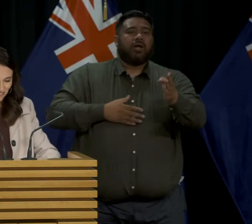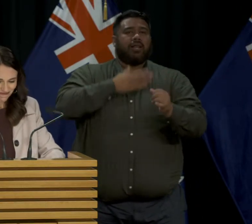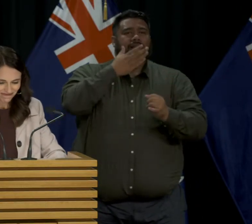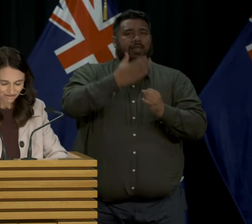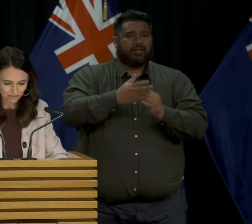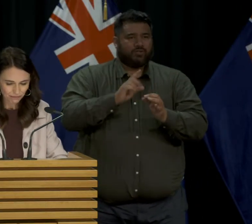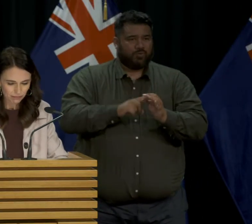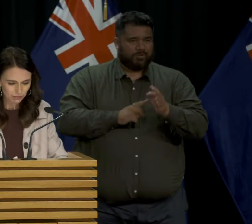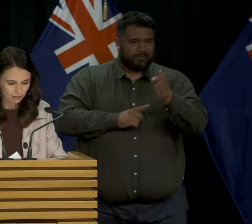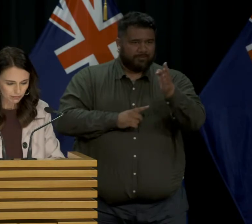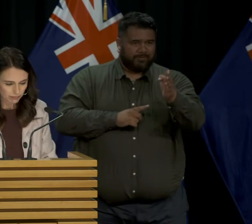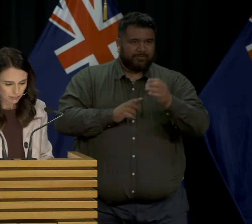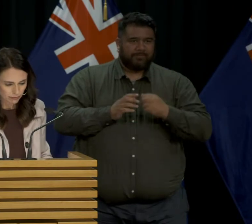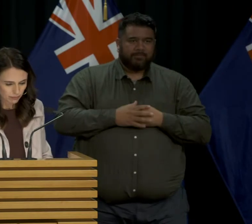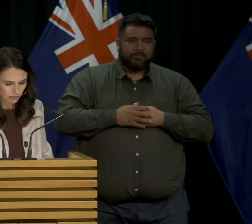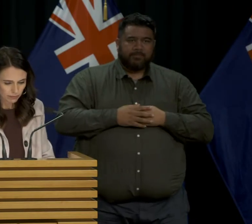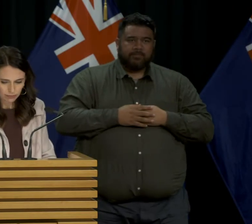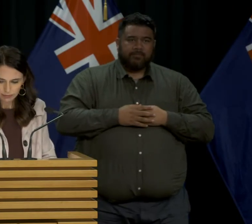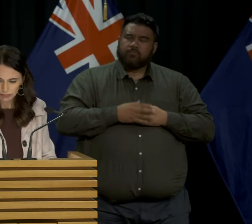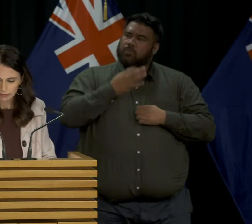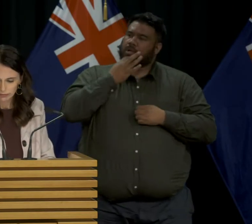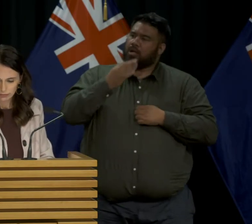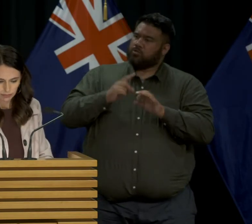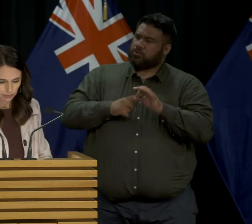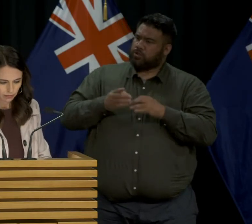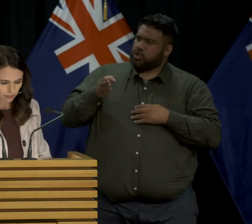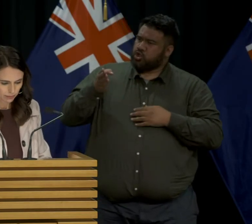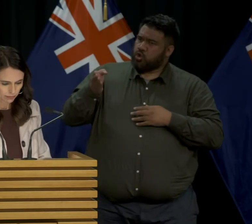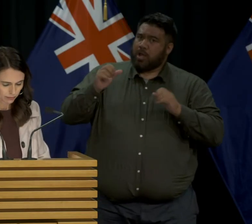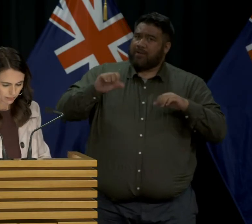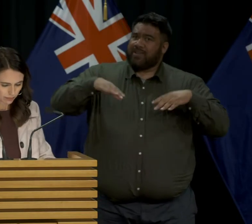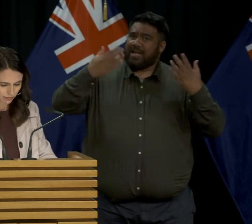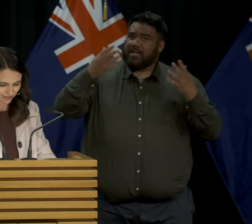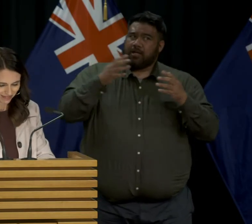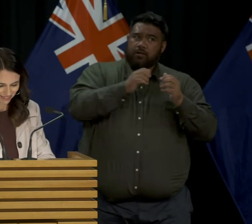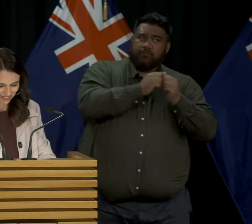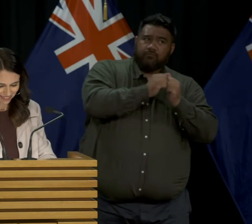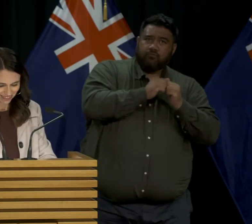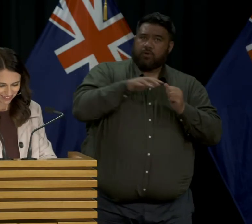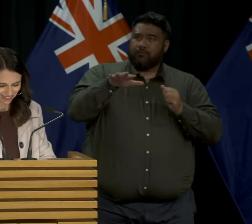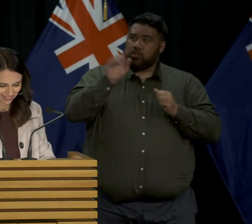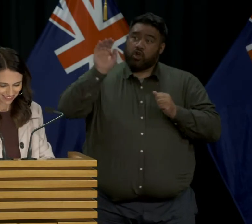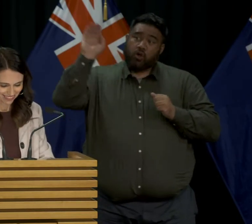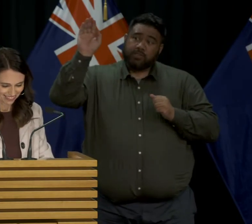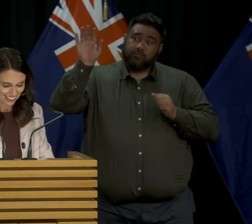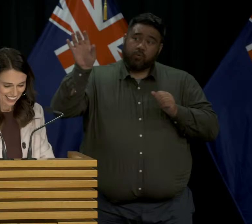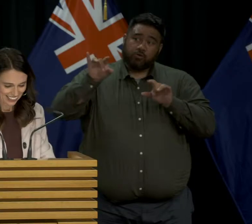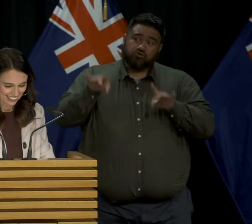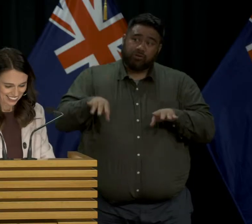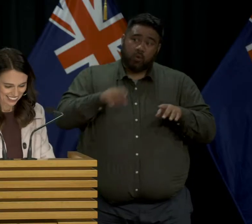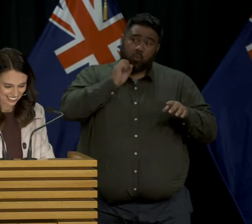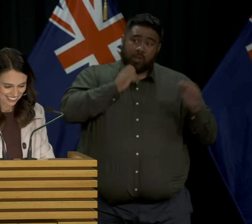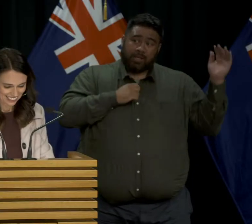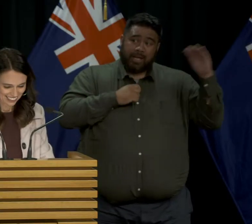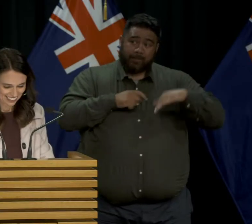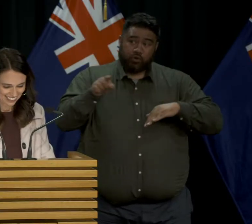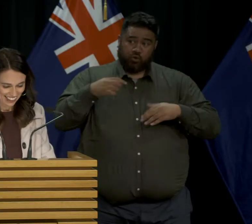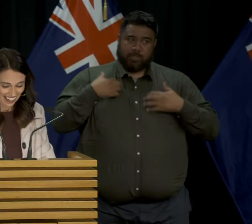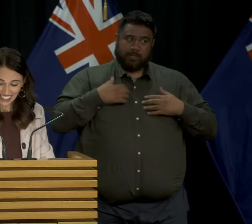one, Jenna. Do you have any personal friends or family coming over from Australia that you're looking